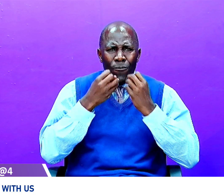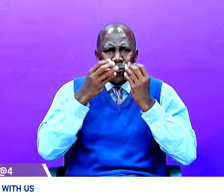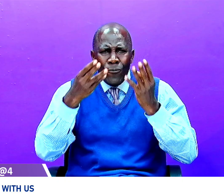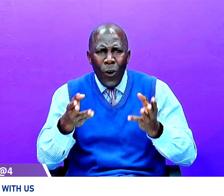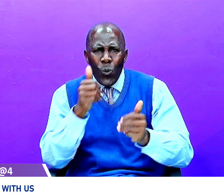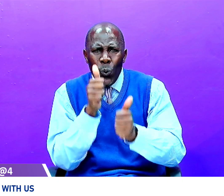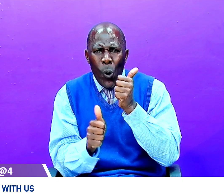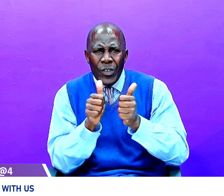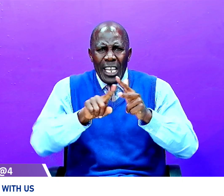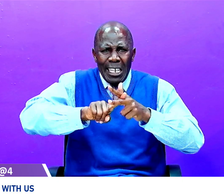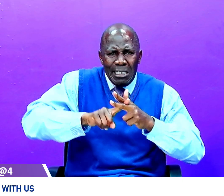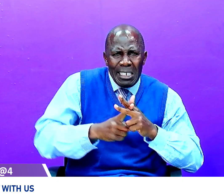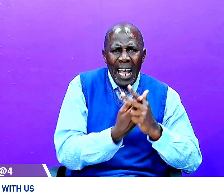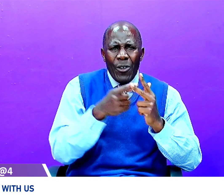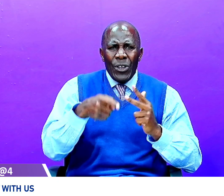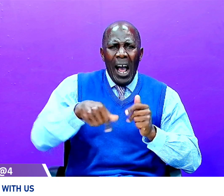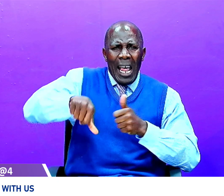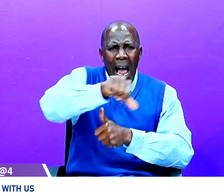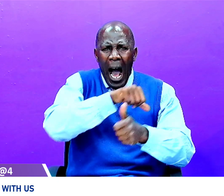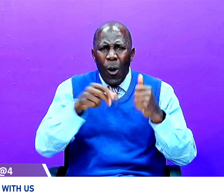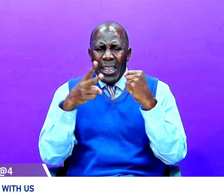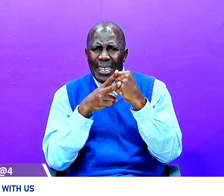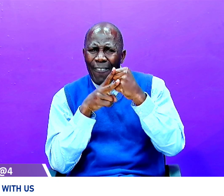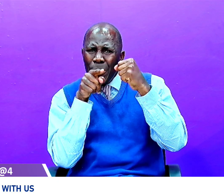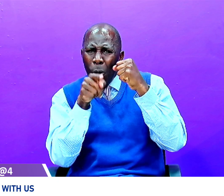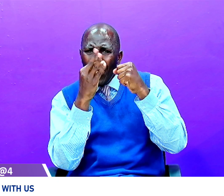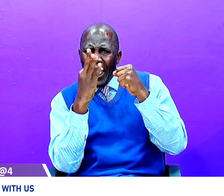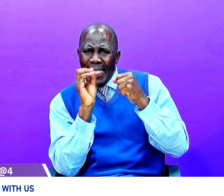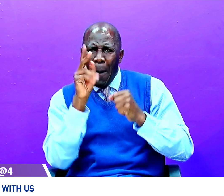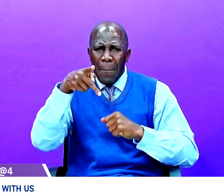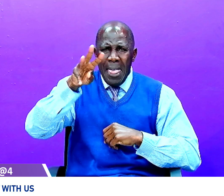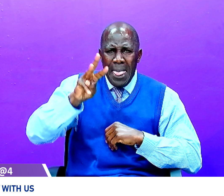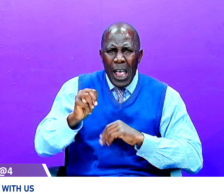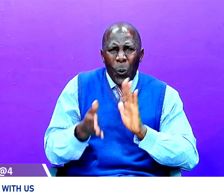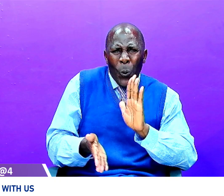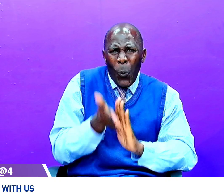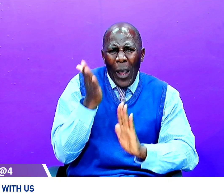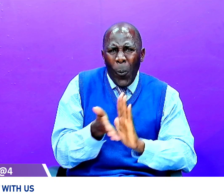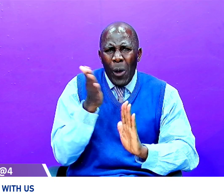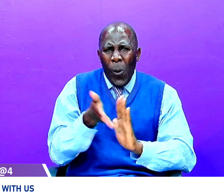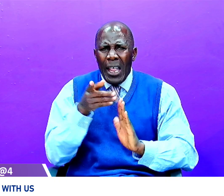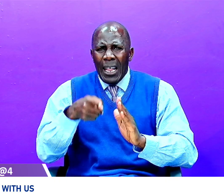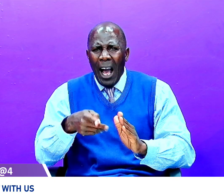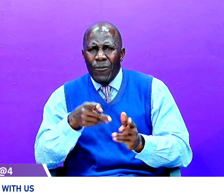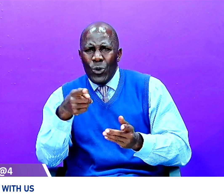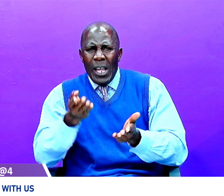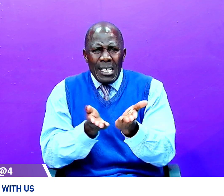Syokimau. The inferno, which started at around 7:30 p.m., quickly engulfed